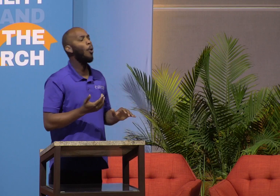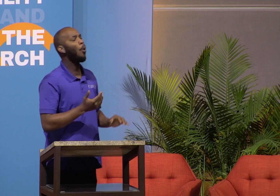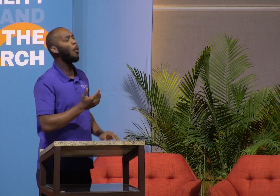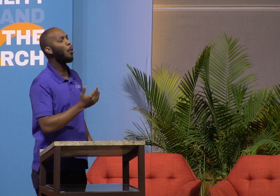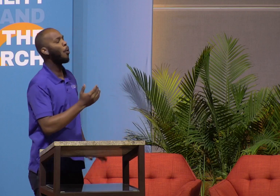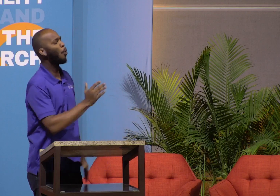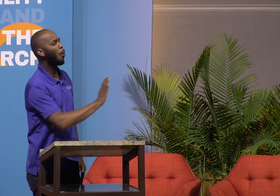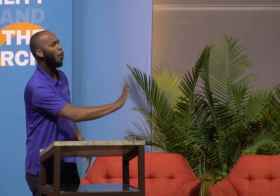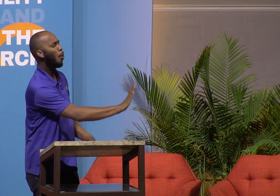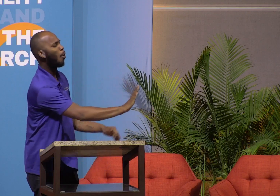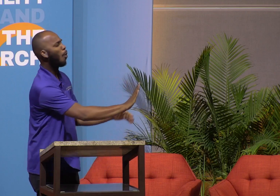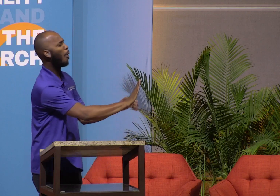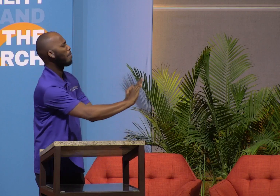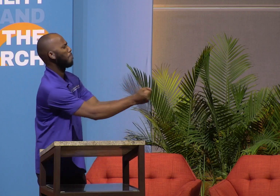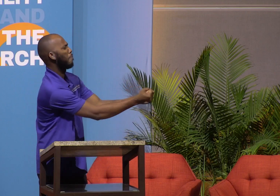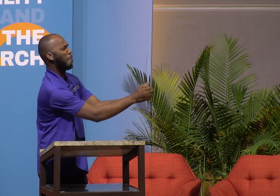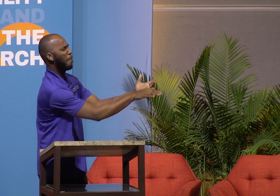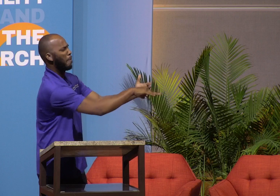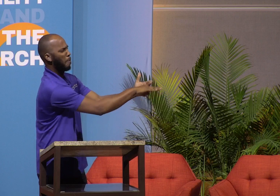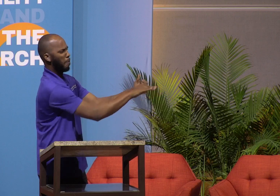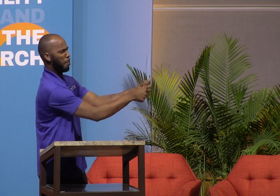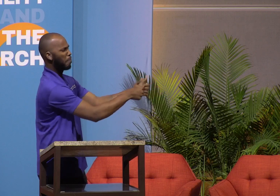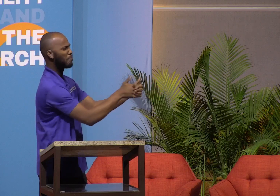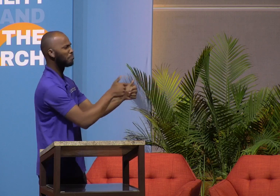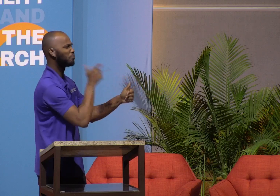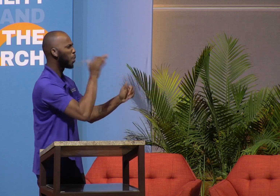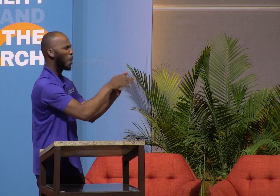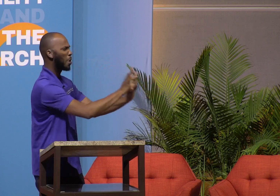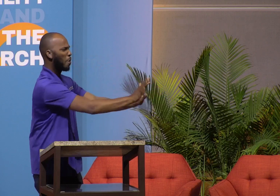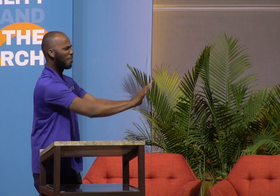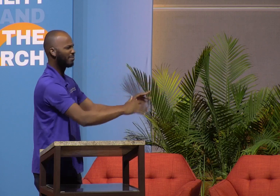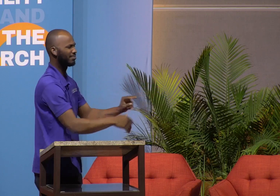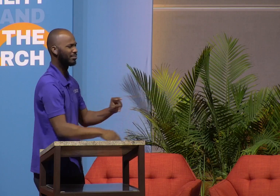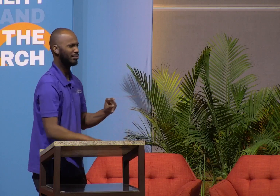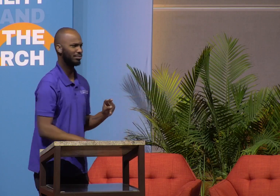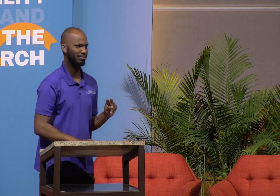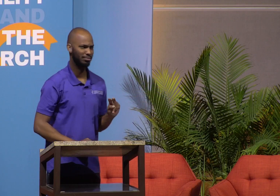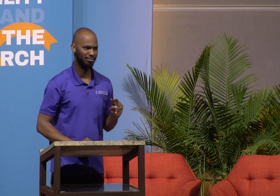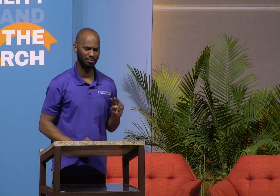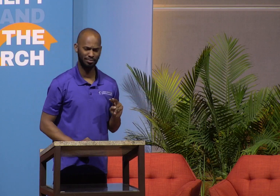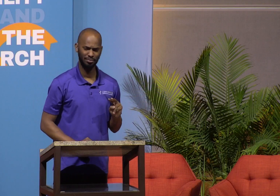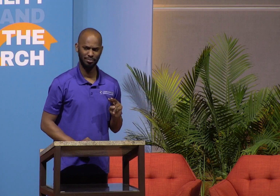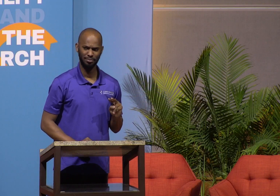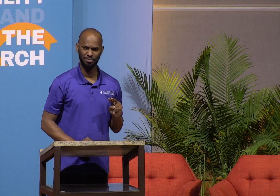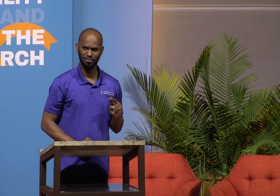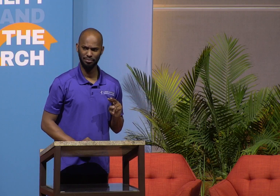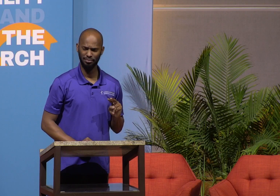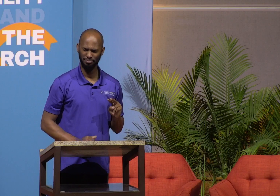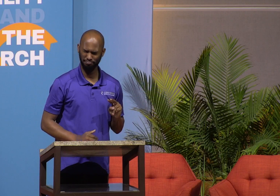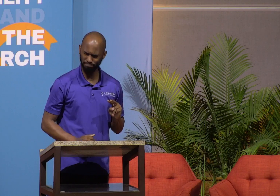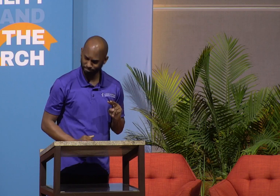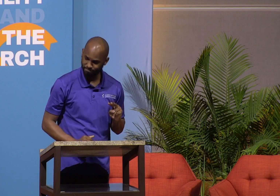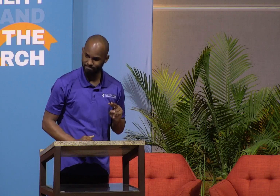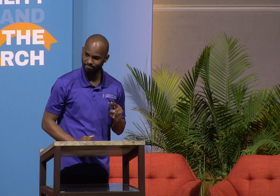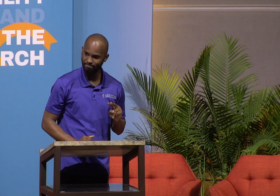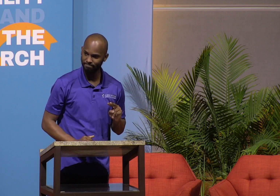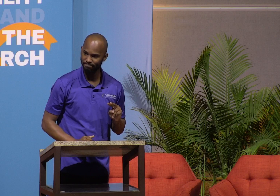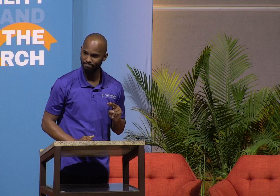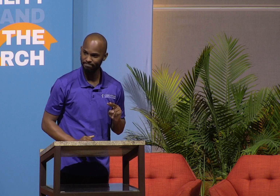to do all of these things after this Christmas break. When we came back, we would have more or less a ministry platform.